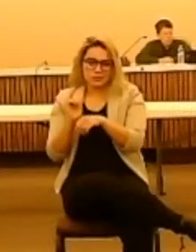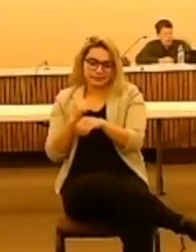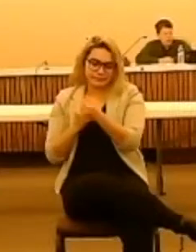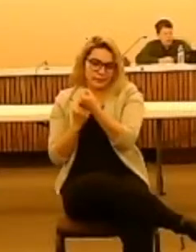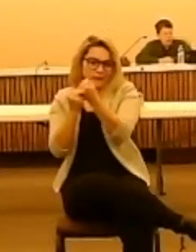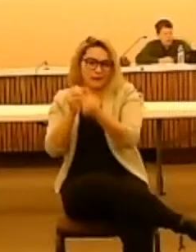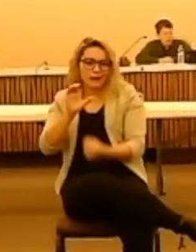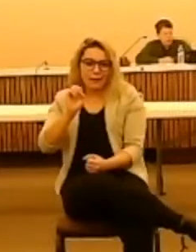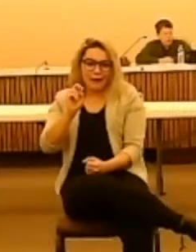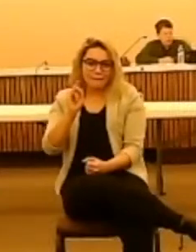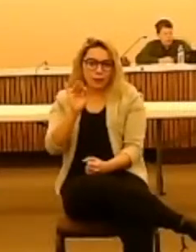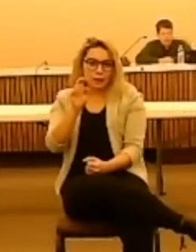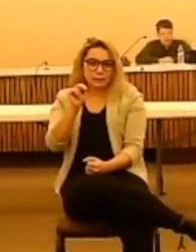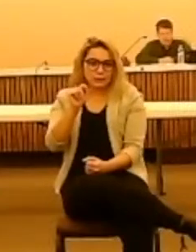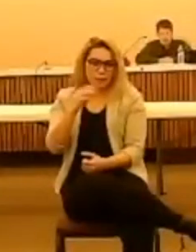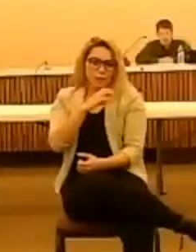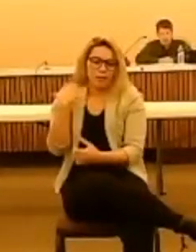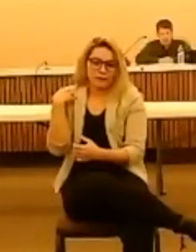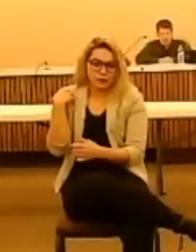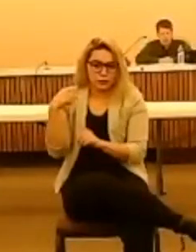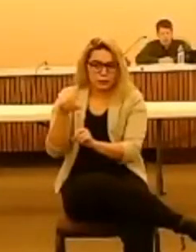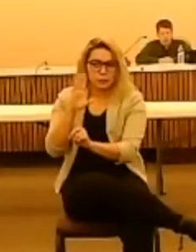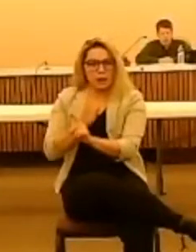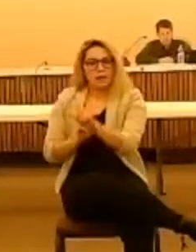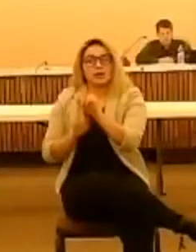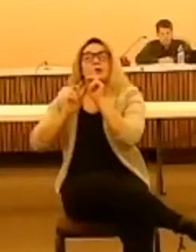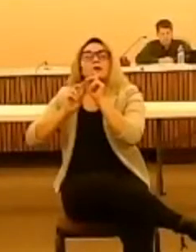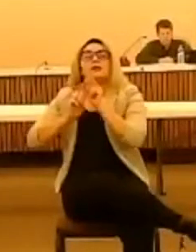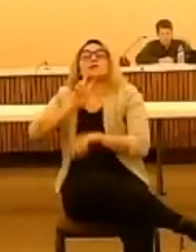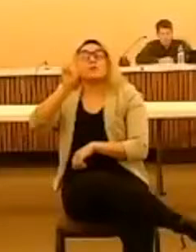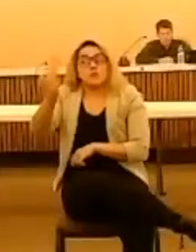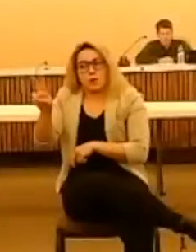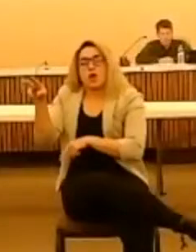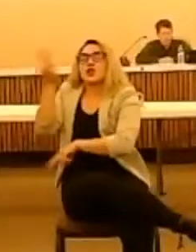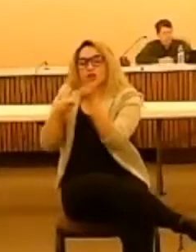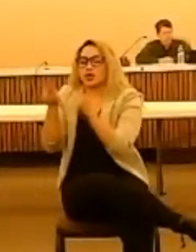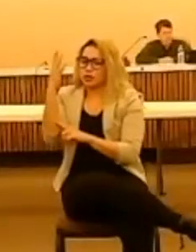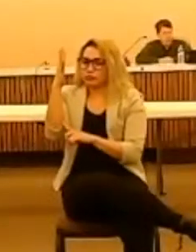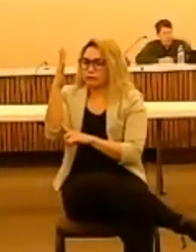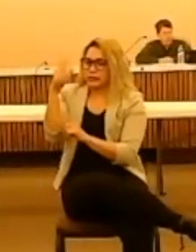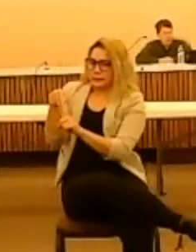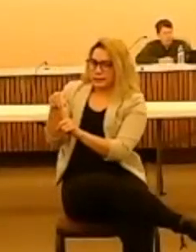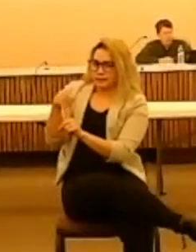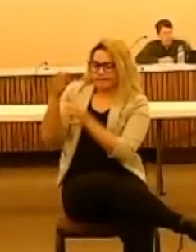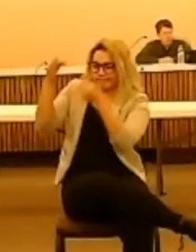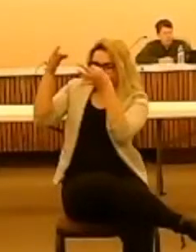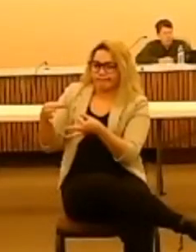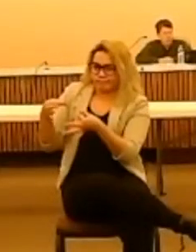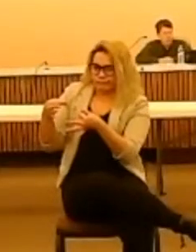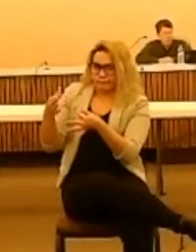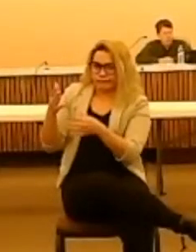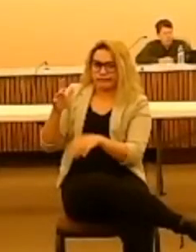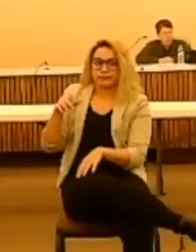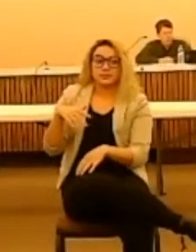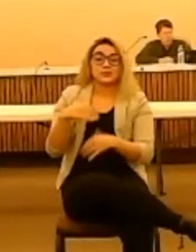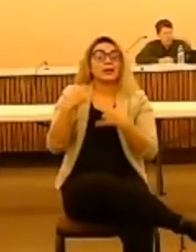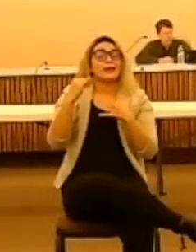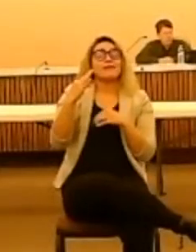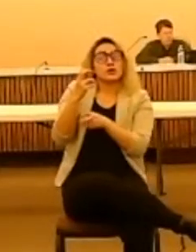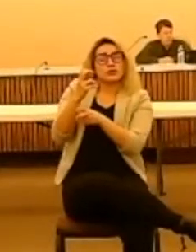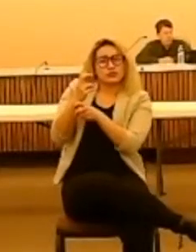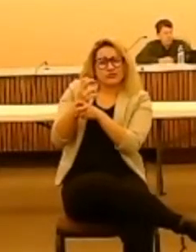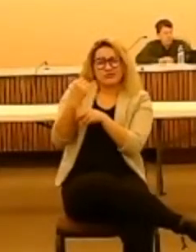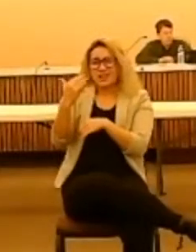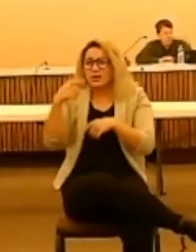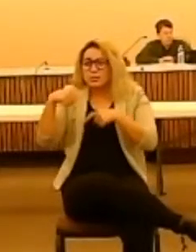If nothing else, if it's difficult to determine now because of it being winter, then we could revisit